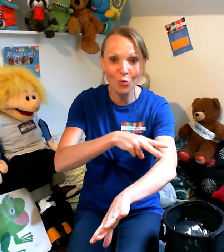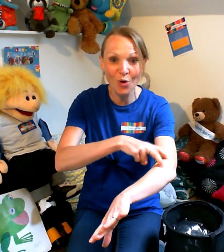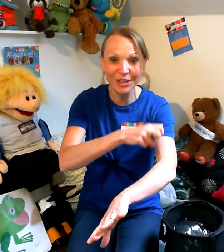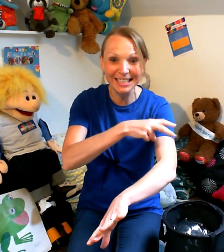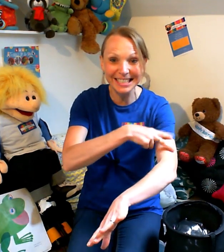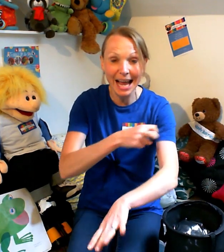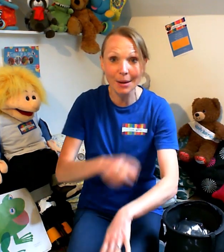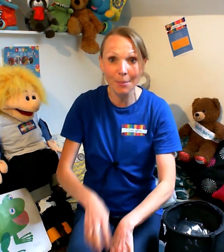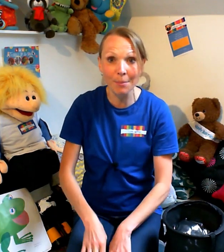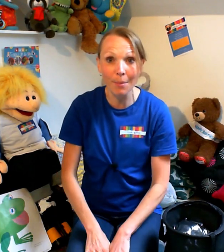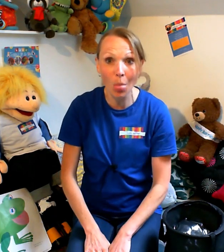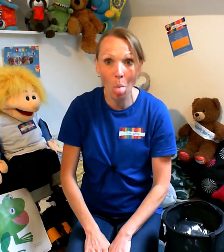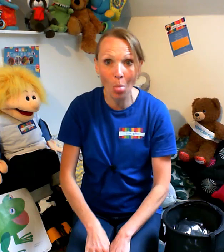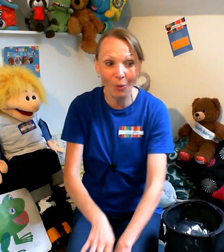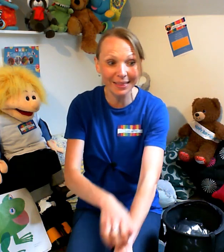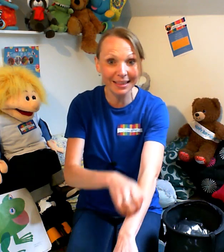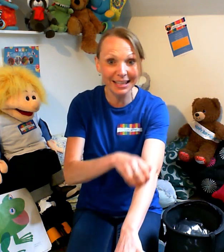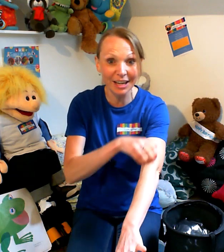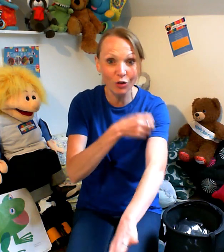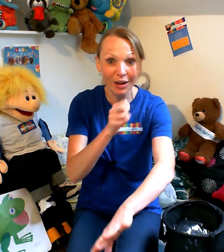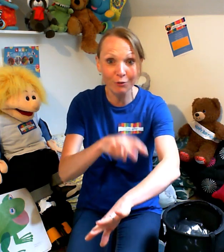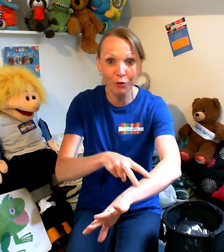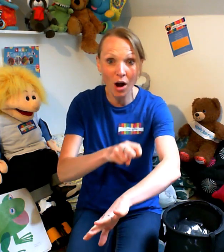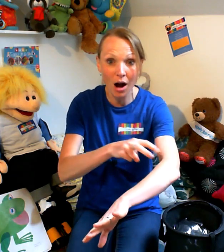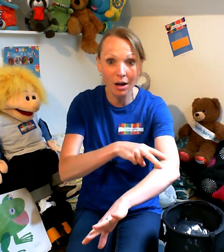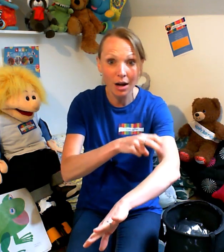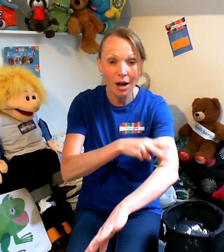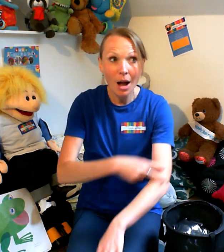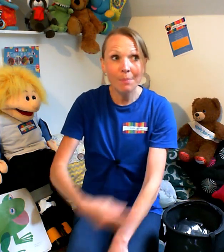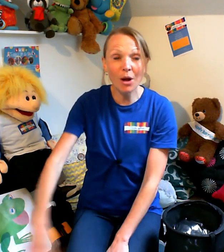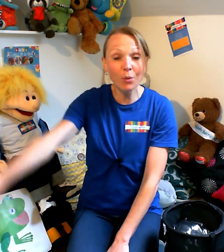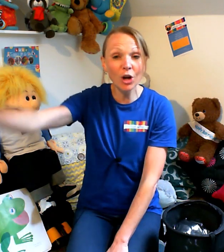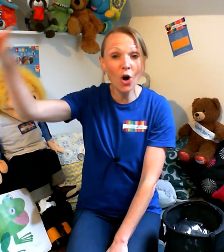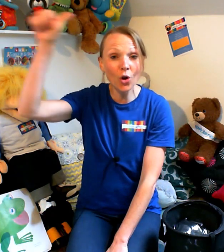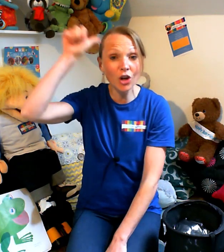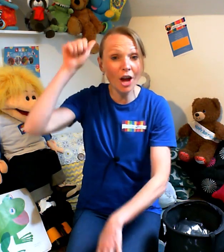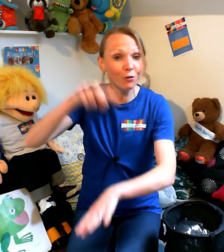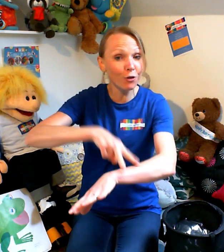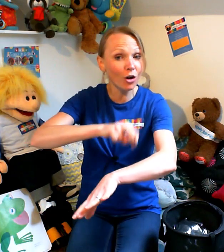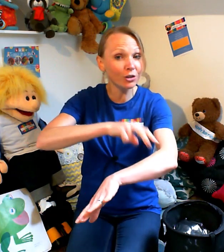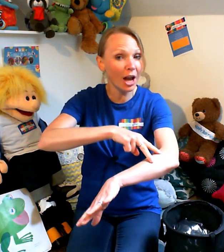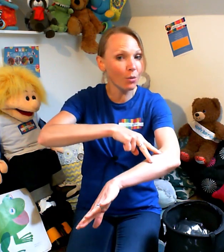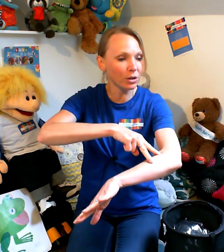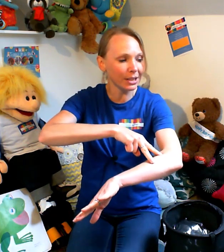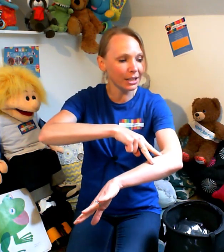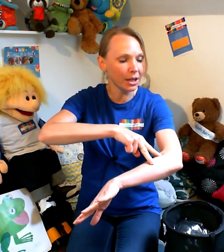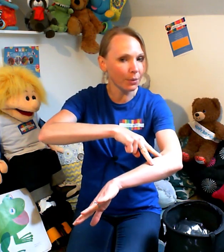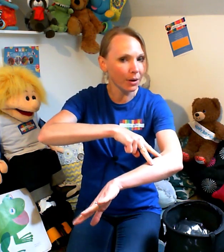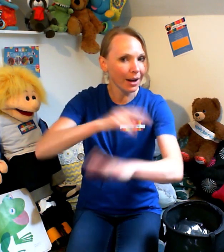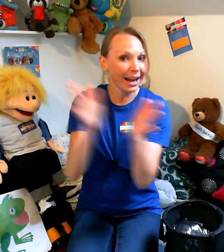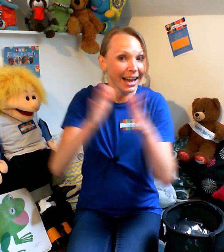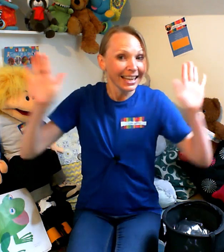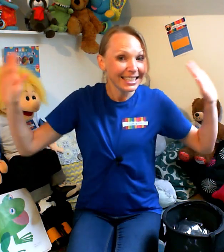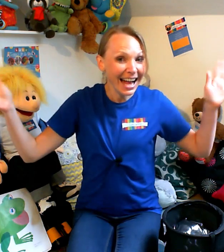one day. Went the little green frog. But we all know frogs go, what do they do?